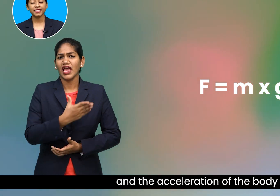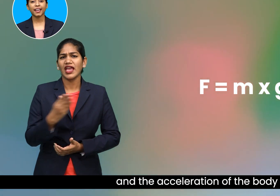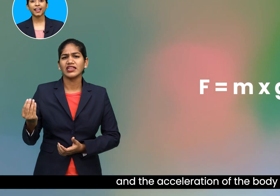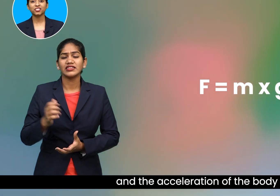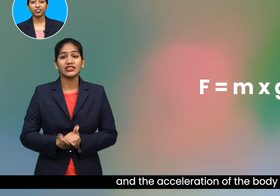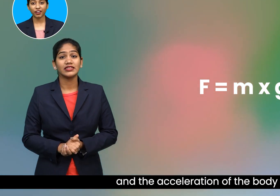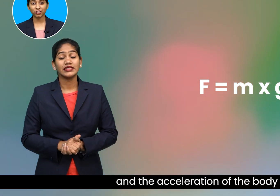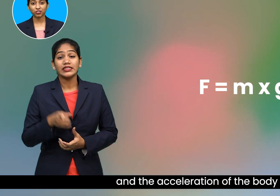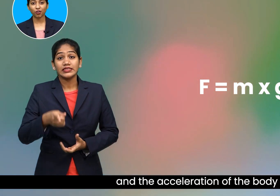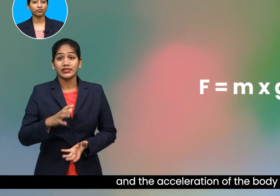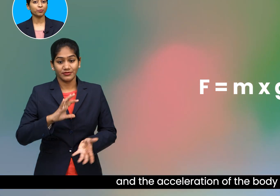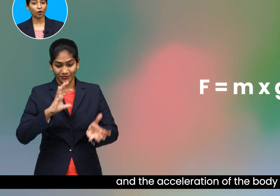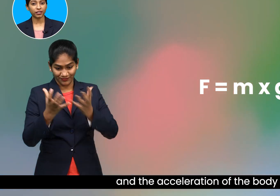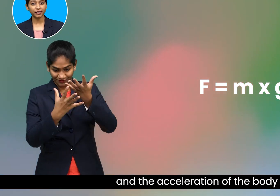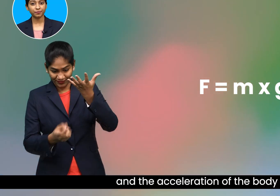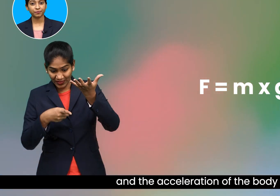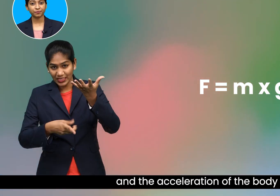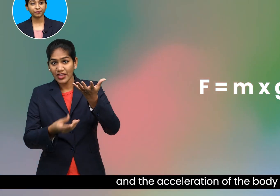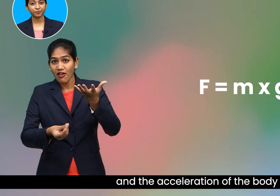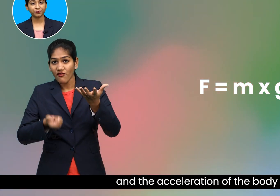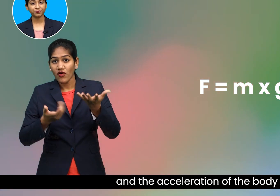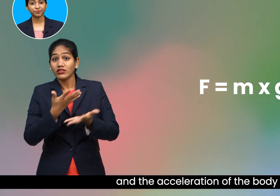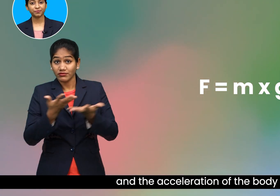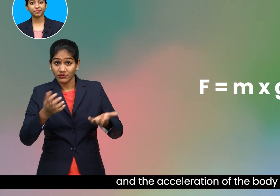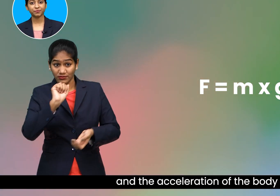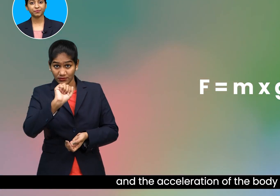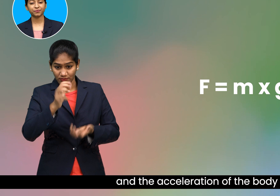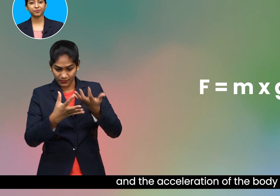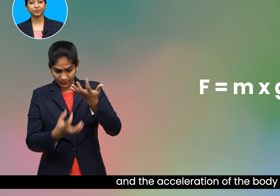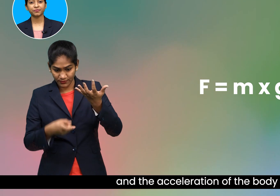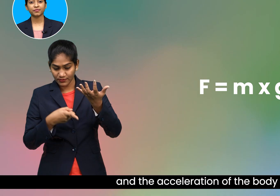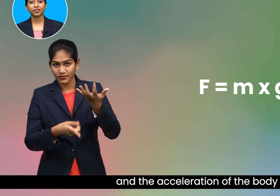and the acceleration of the body